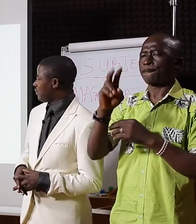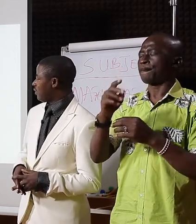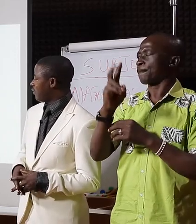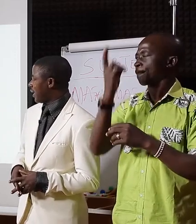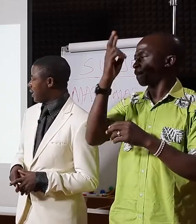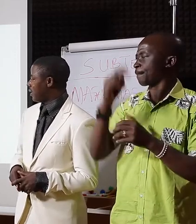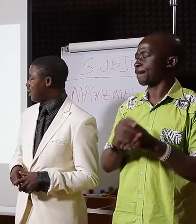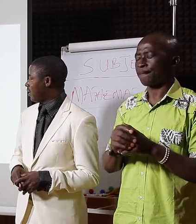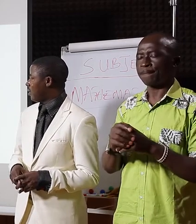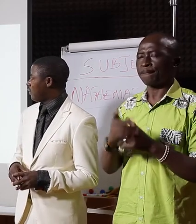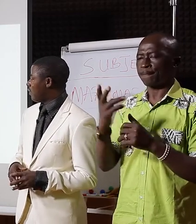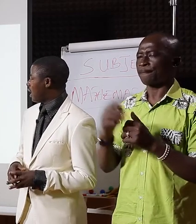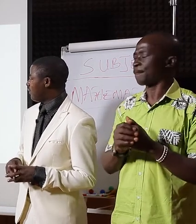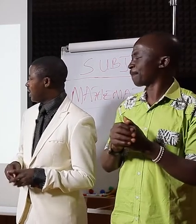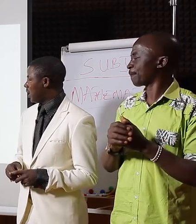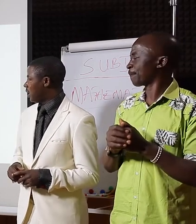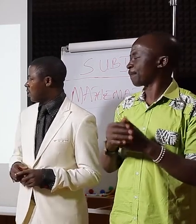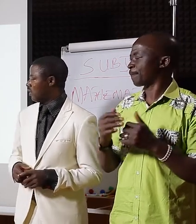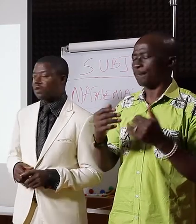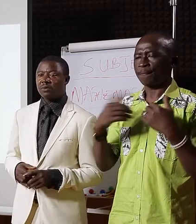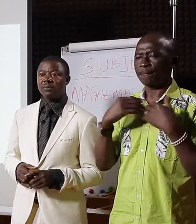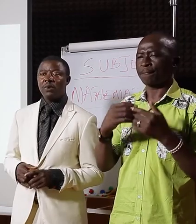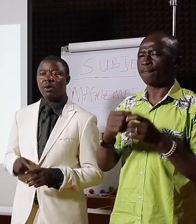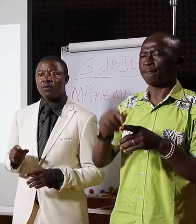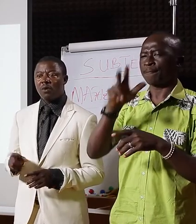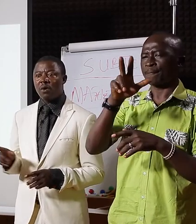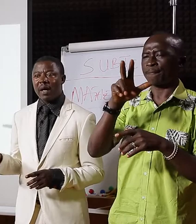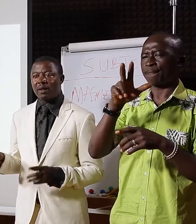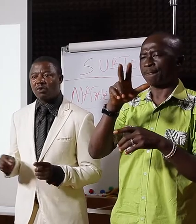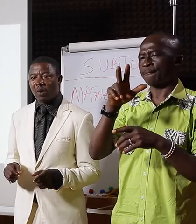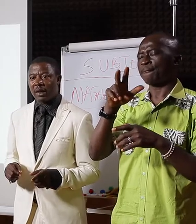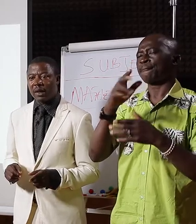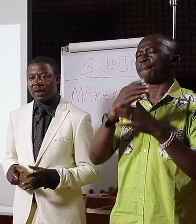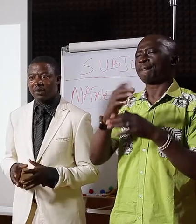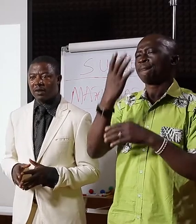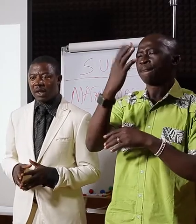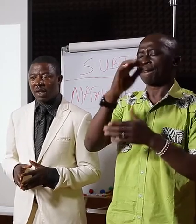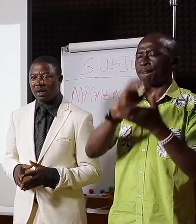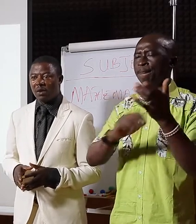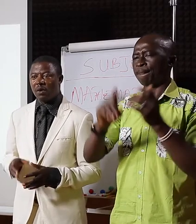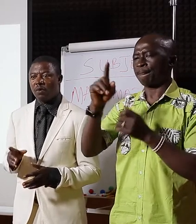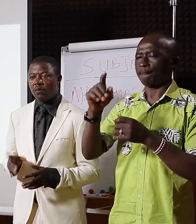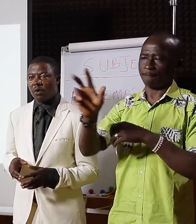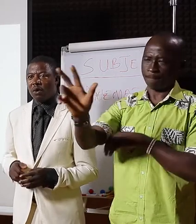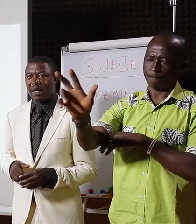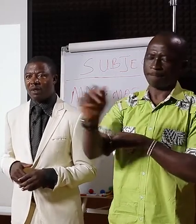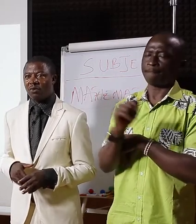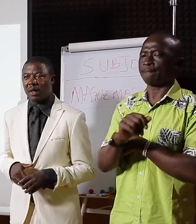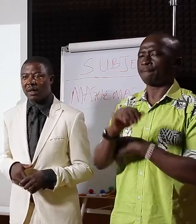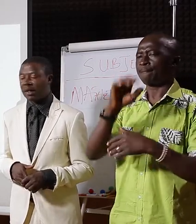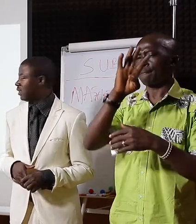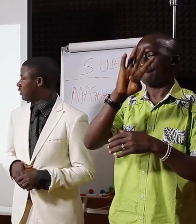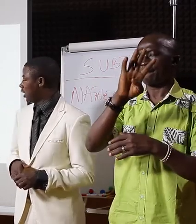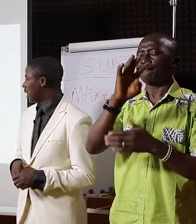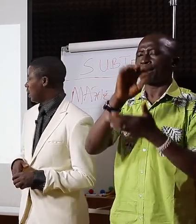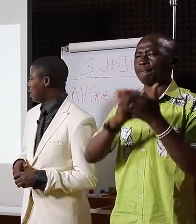Now simplifying, we will have 3 equals to 4 minus 1 is 3. 4 minus